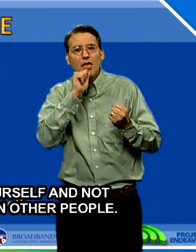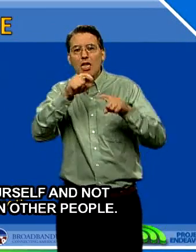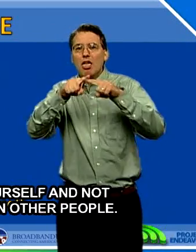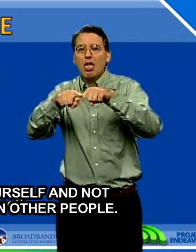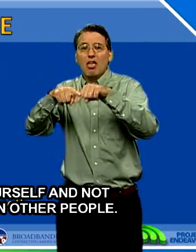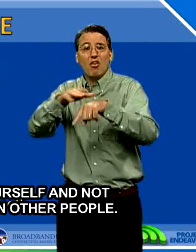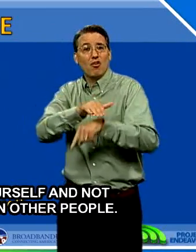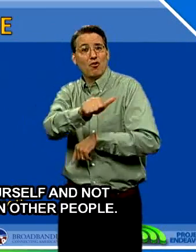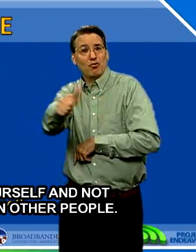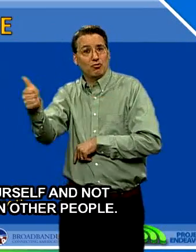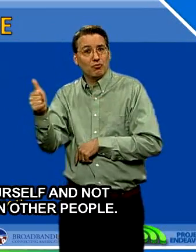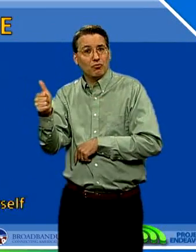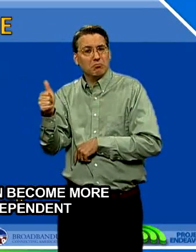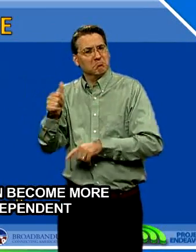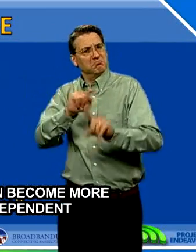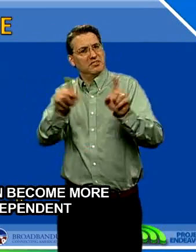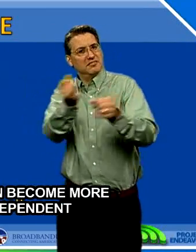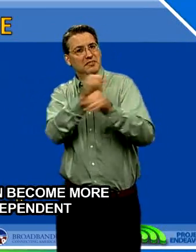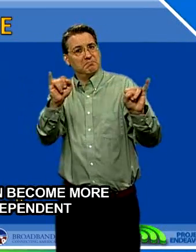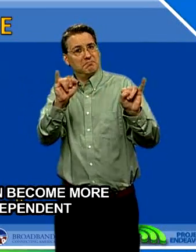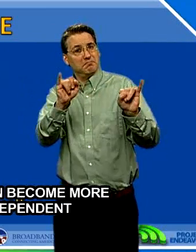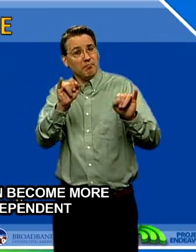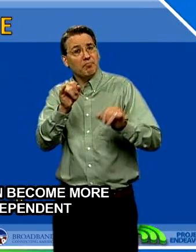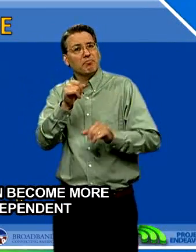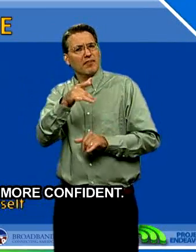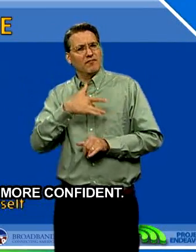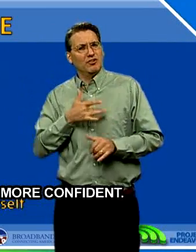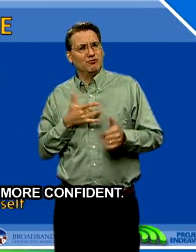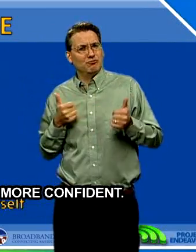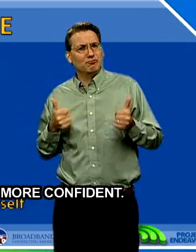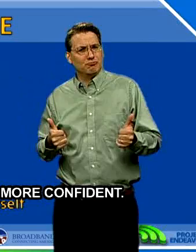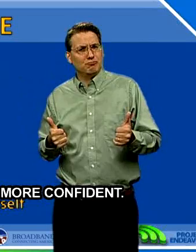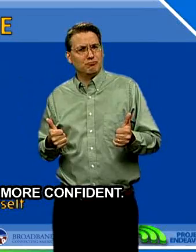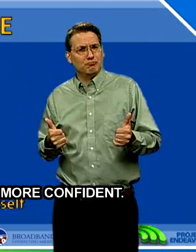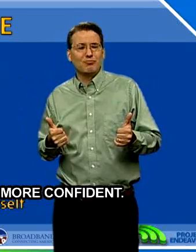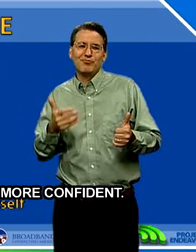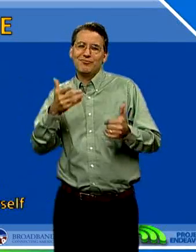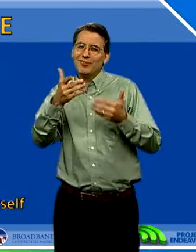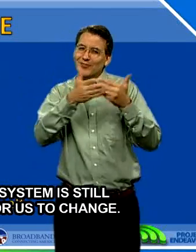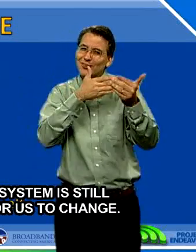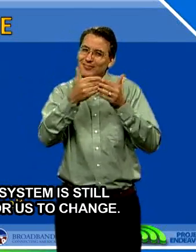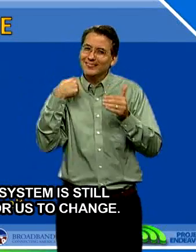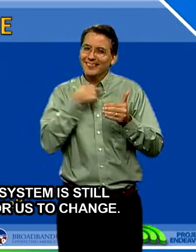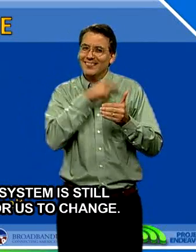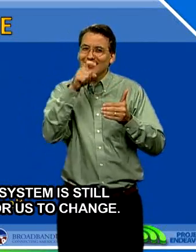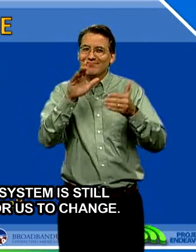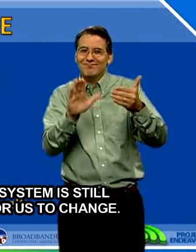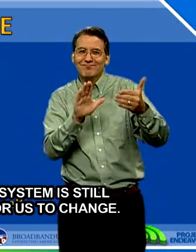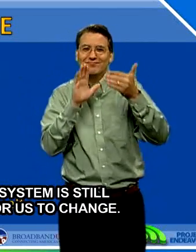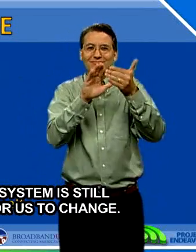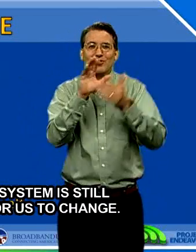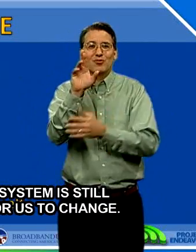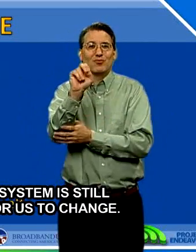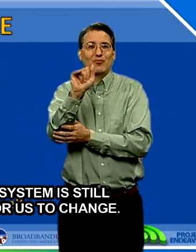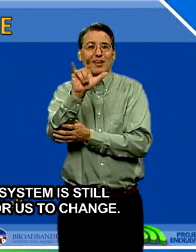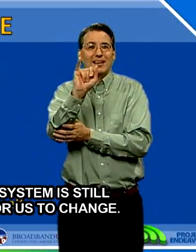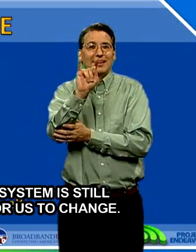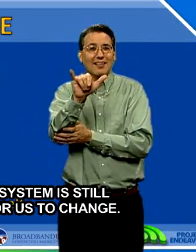not depend on other people. You can become more independent and feel more confident. So this system's still too big for us